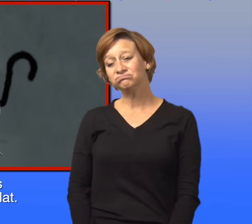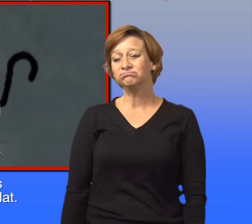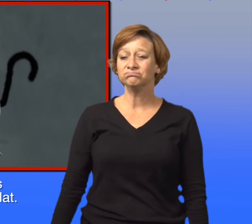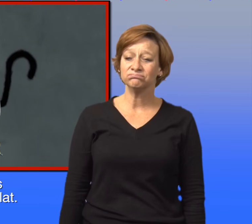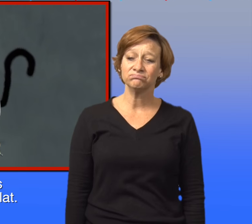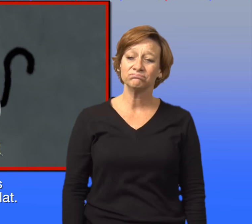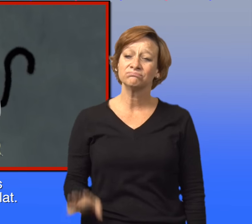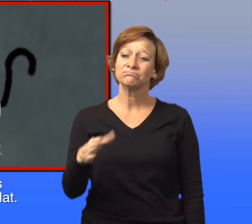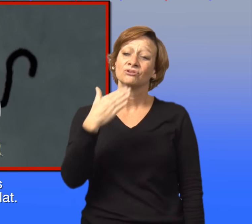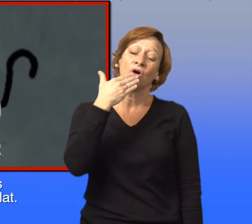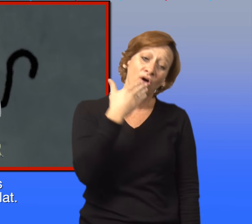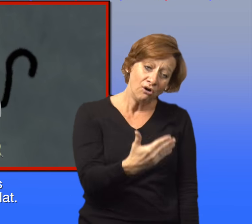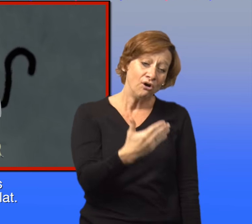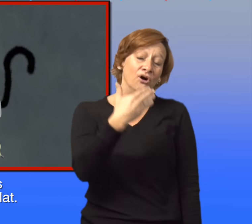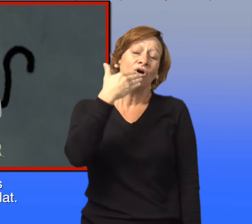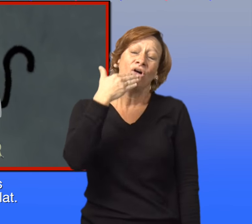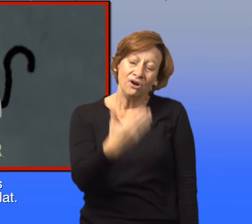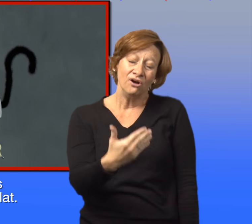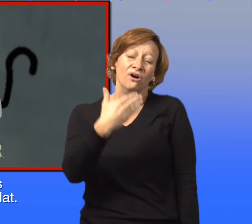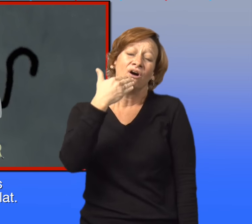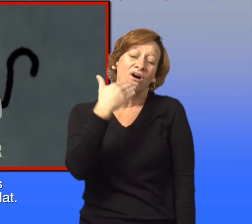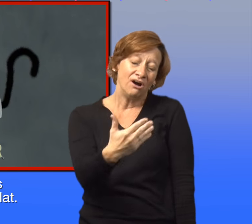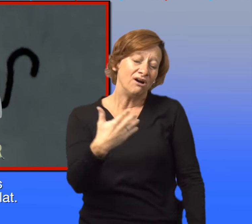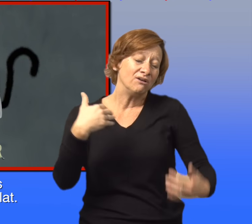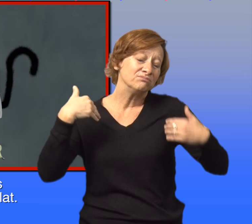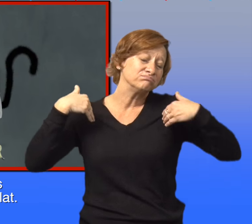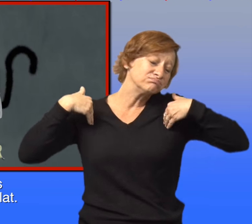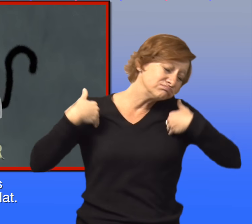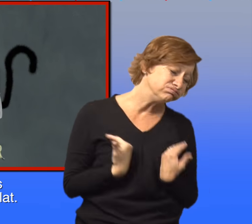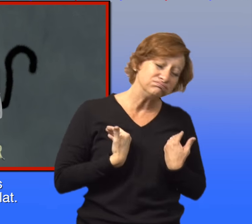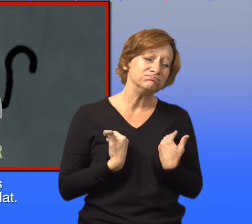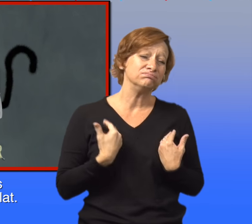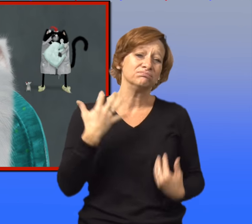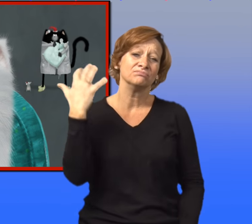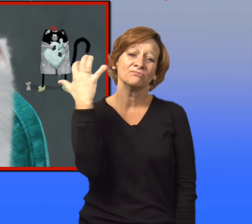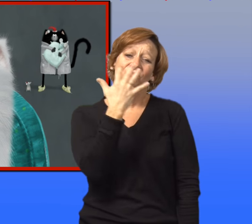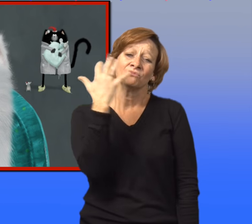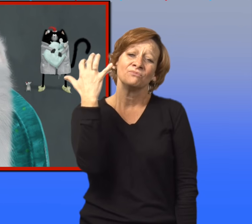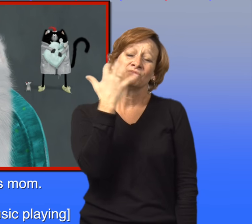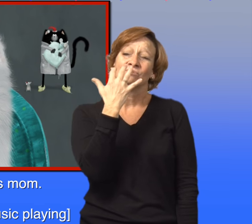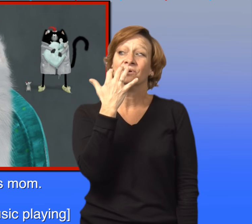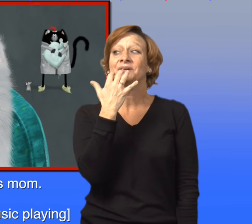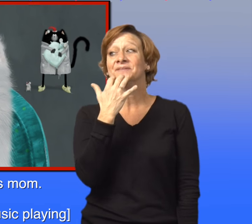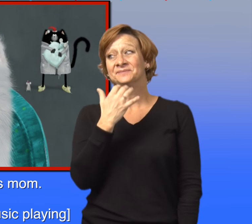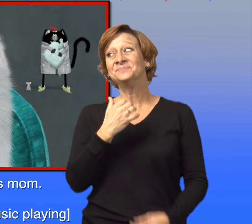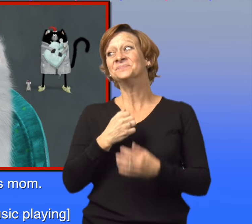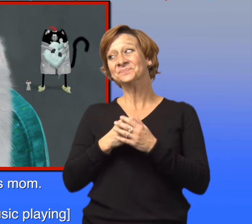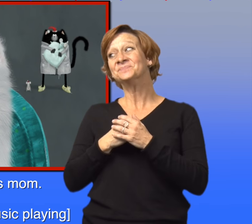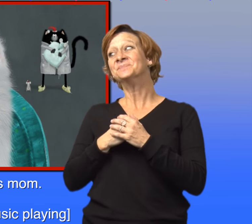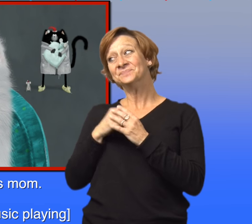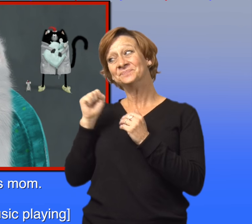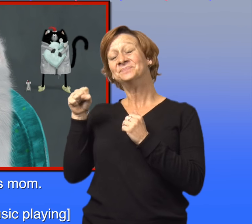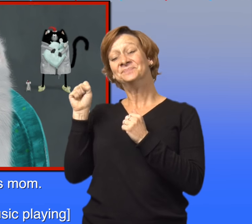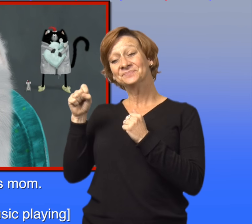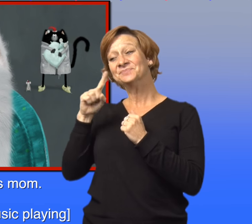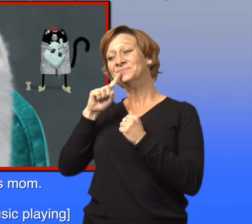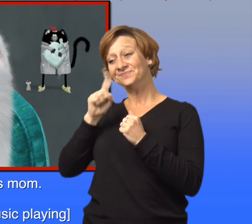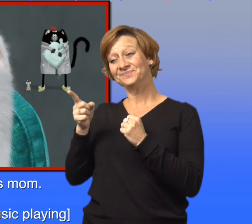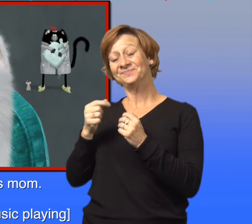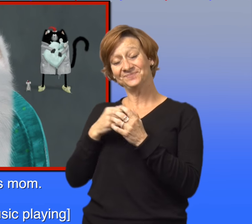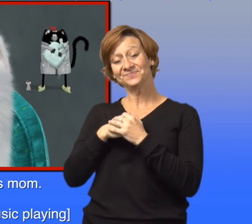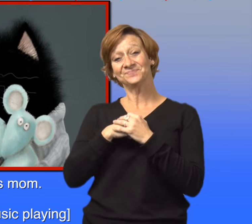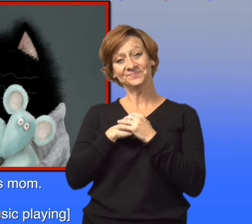Being so good is very tiring, said Splat. It certainly is,